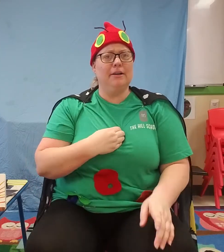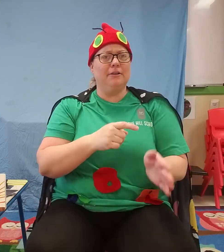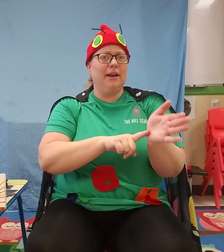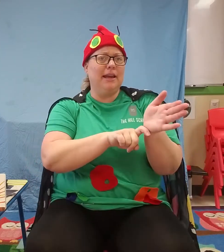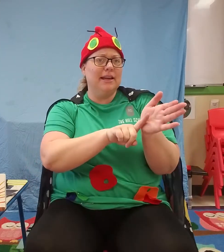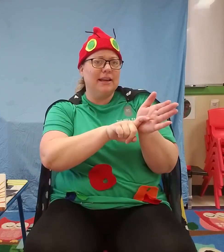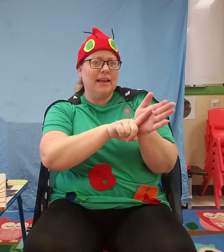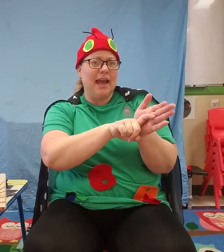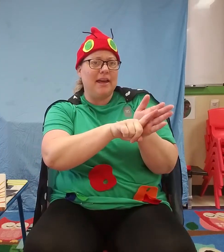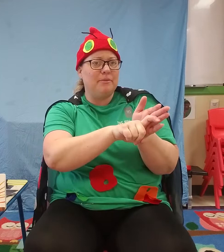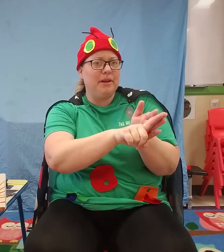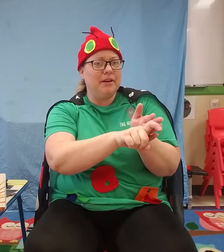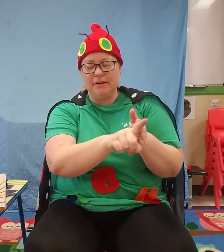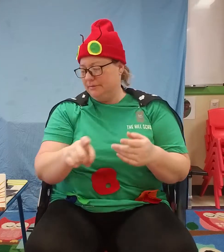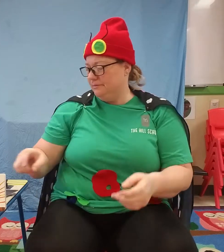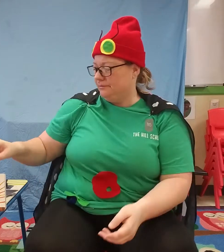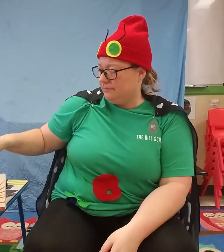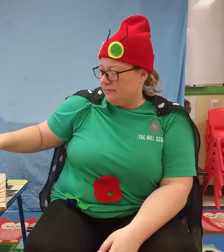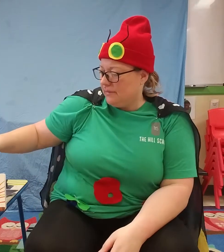hungry caterpillar.